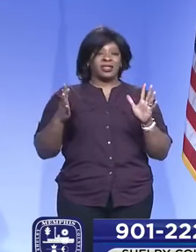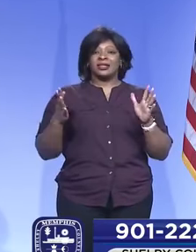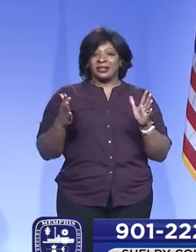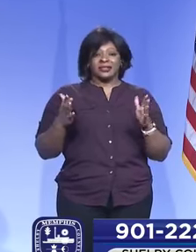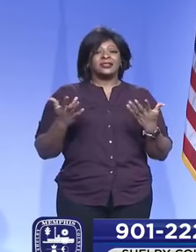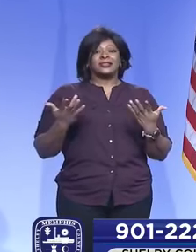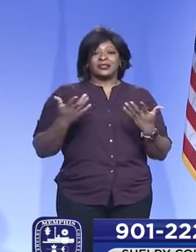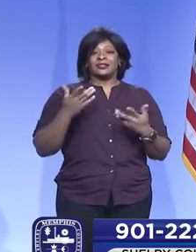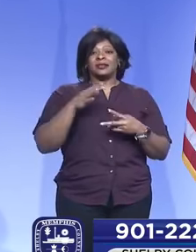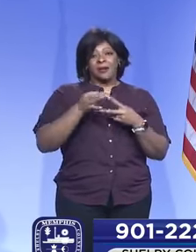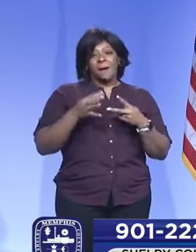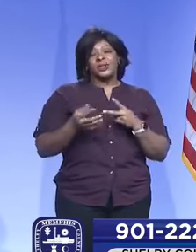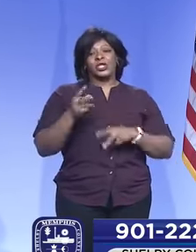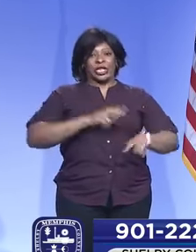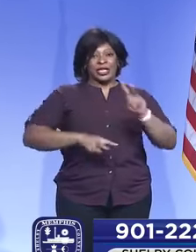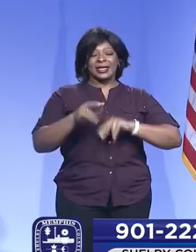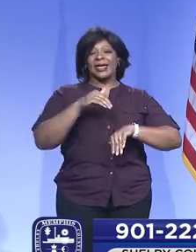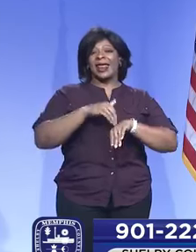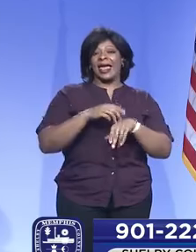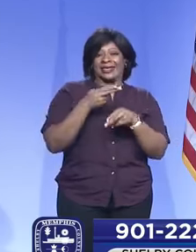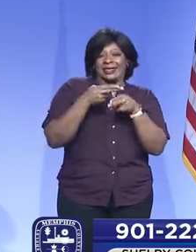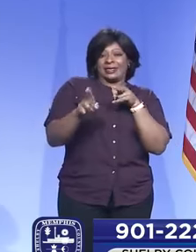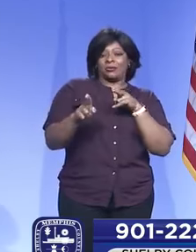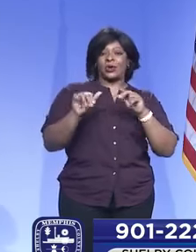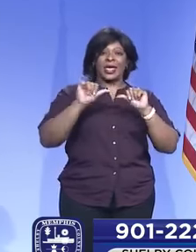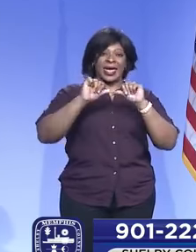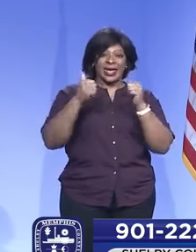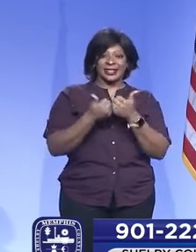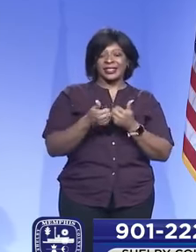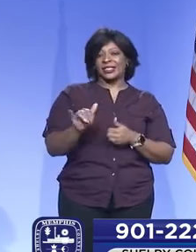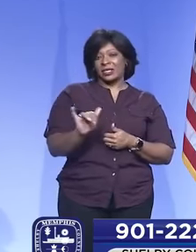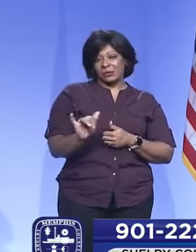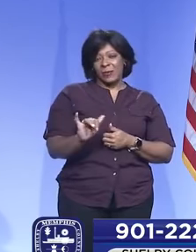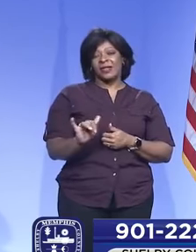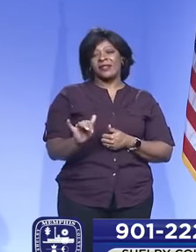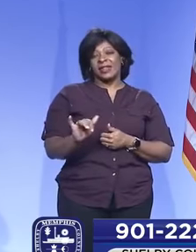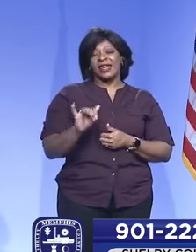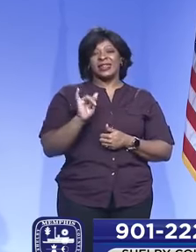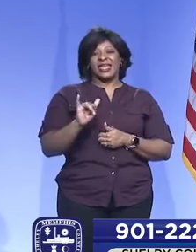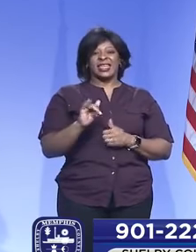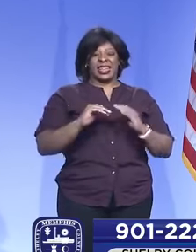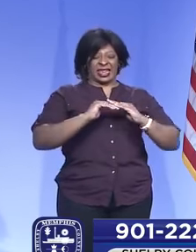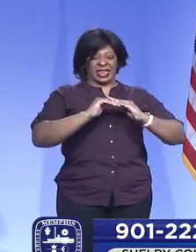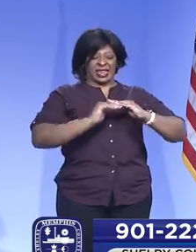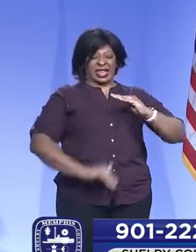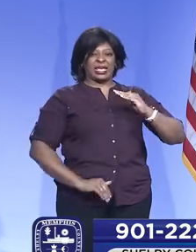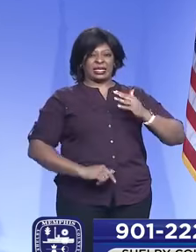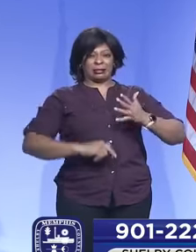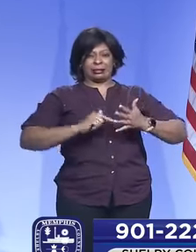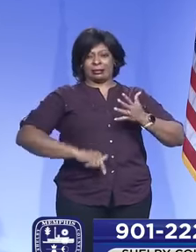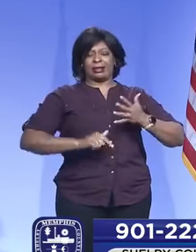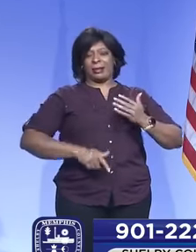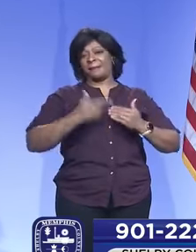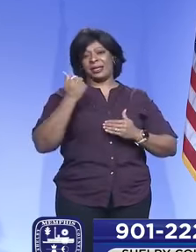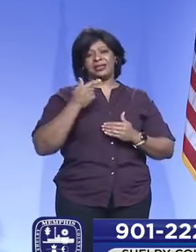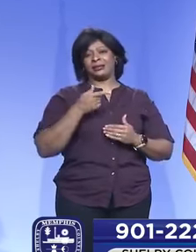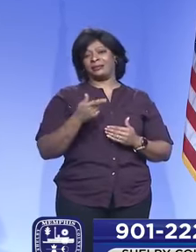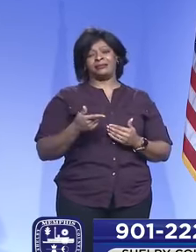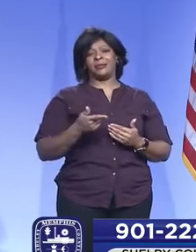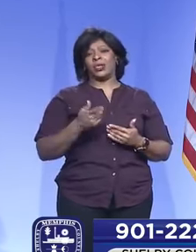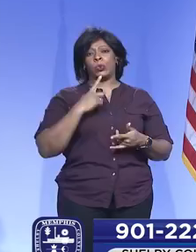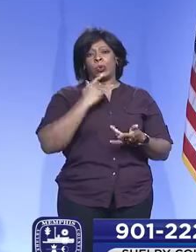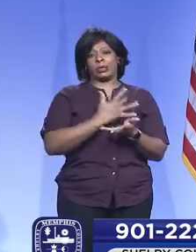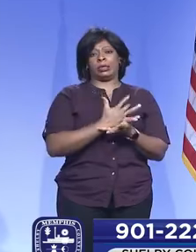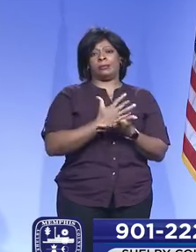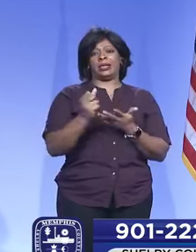the option of looking at temporary agencies. That's less of an option just because they're being